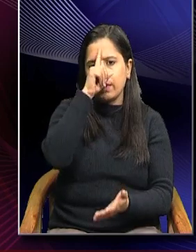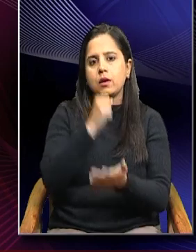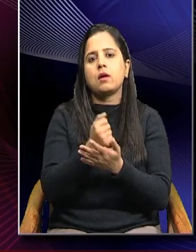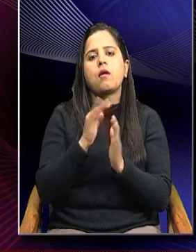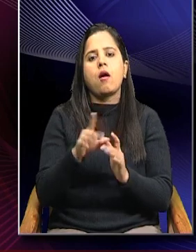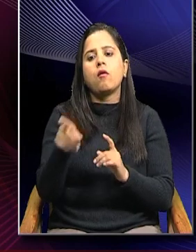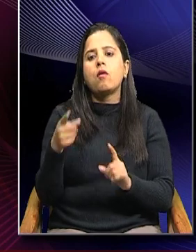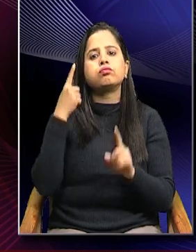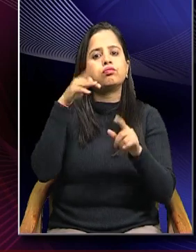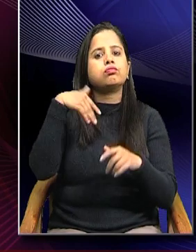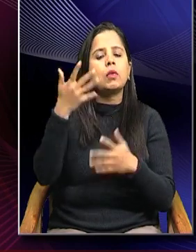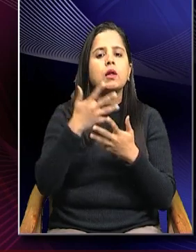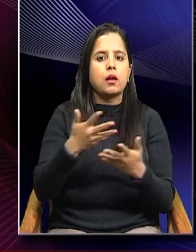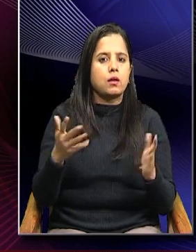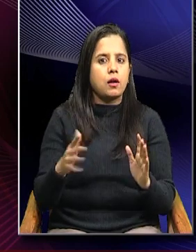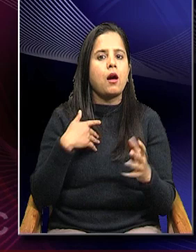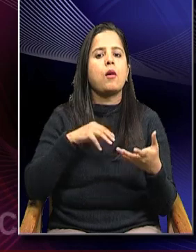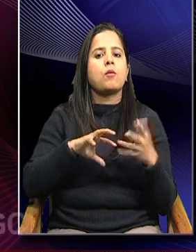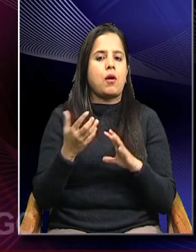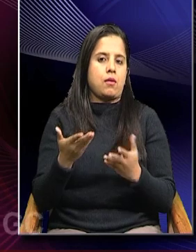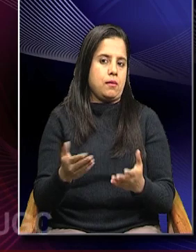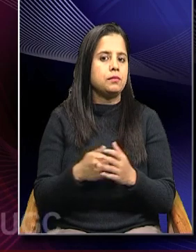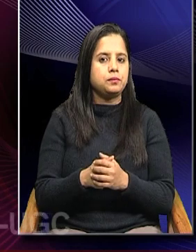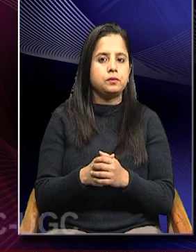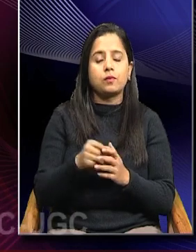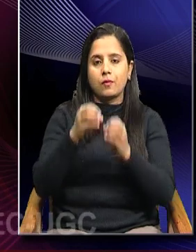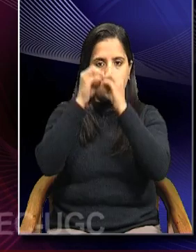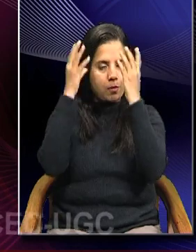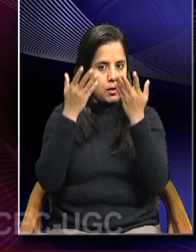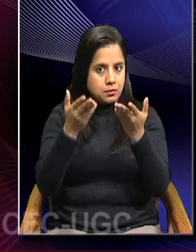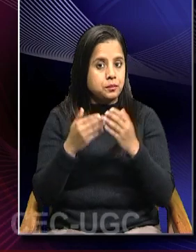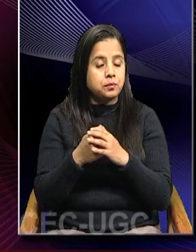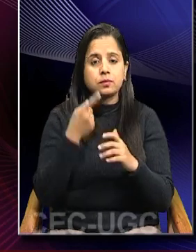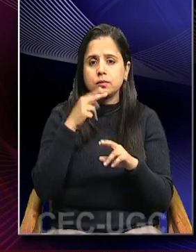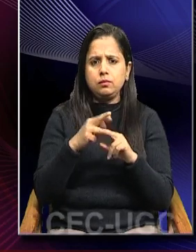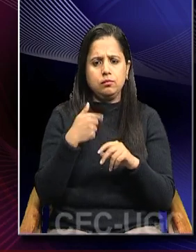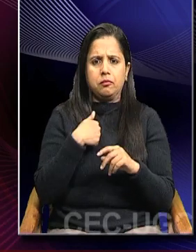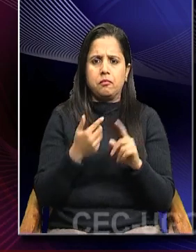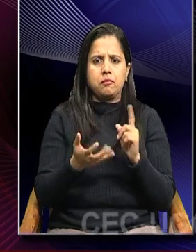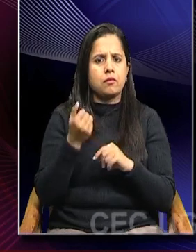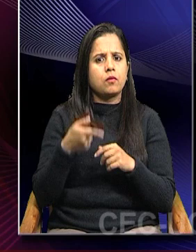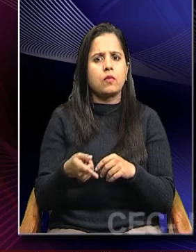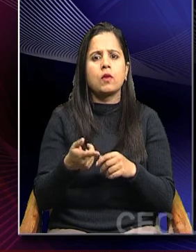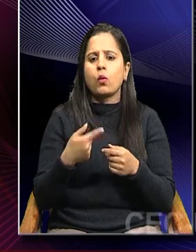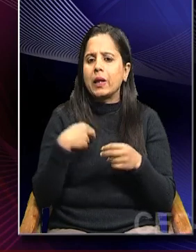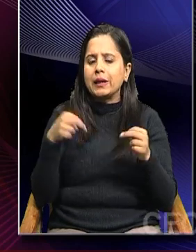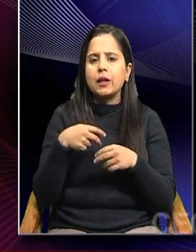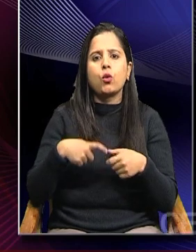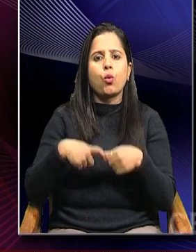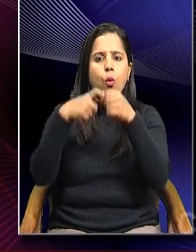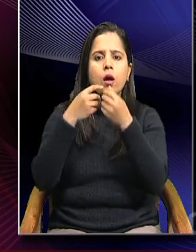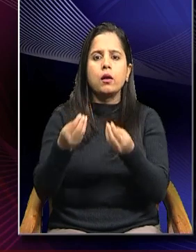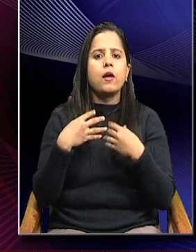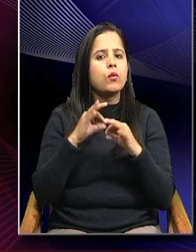fate of the products which I am manufacturing. Imagine what if I am not getting the requisite quality of